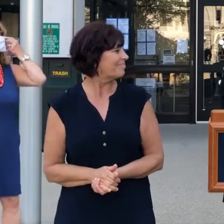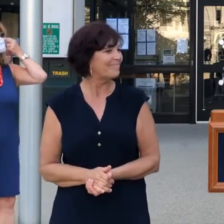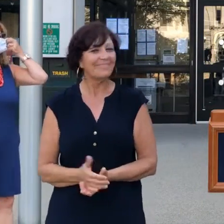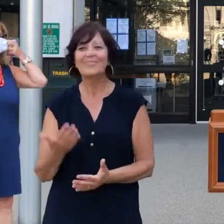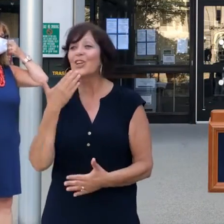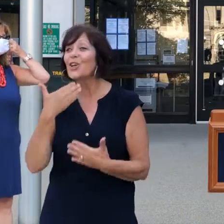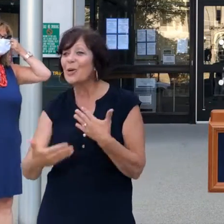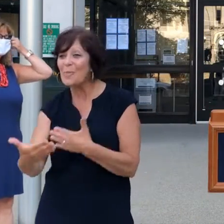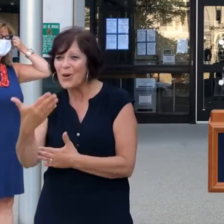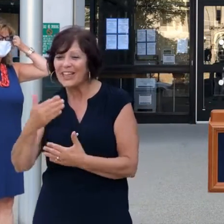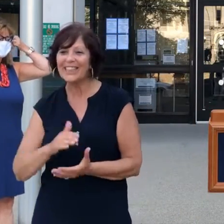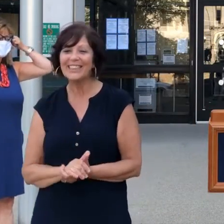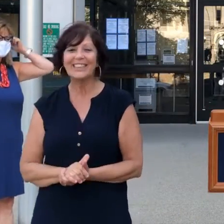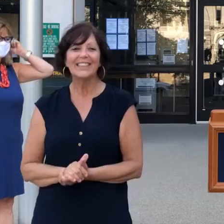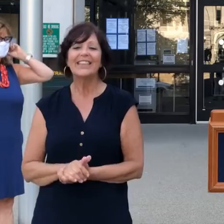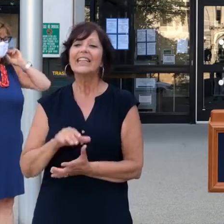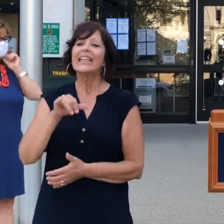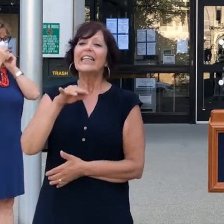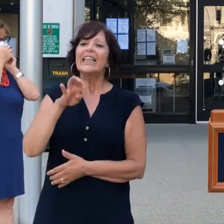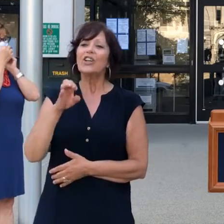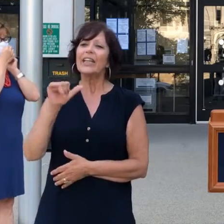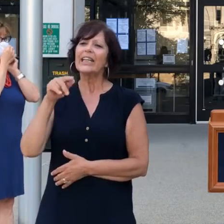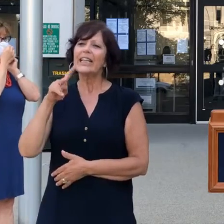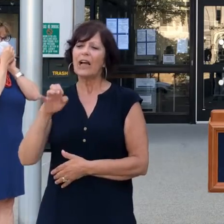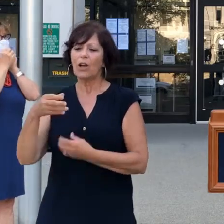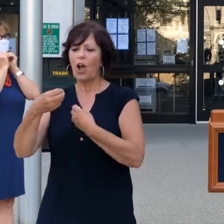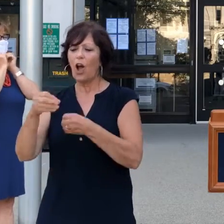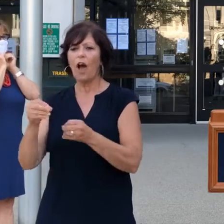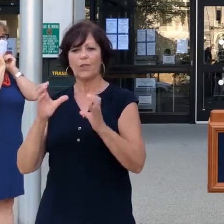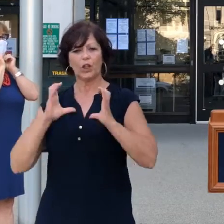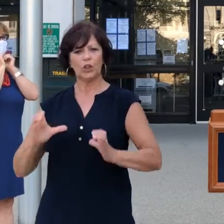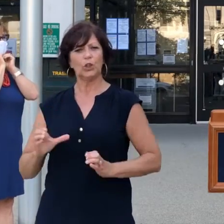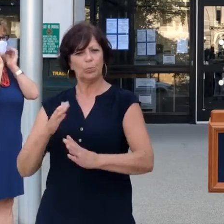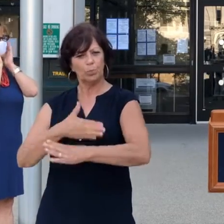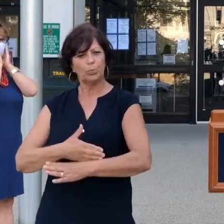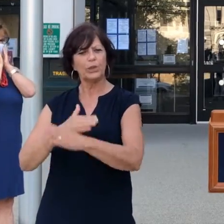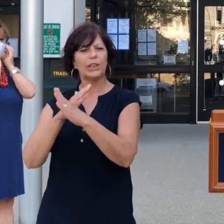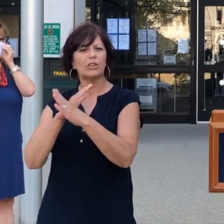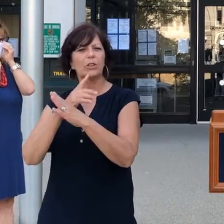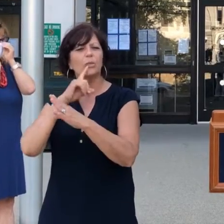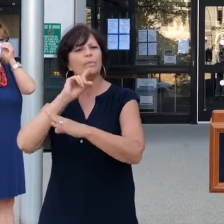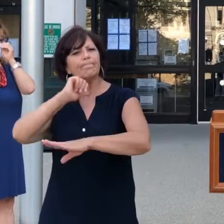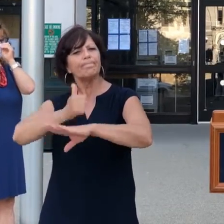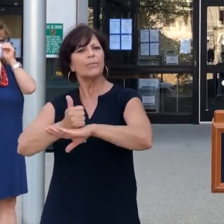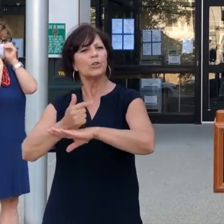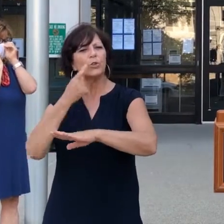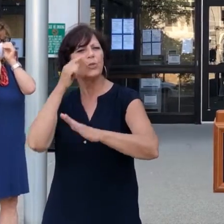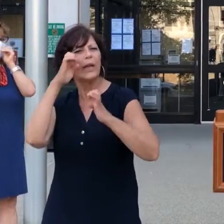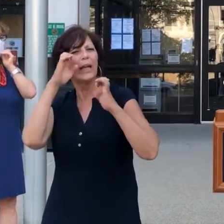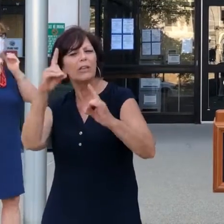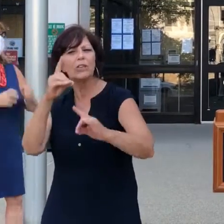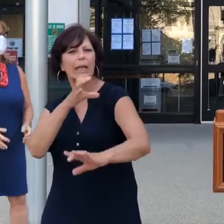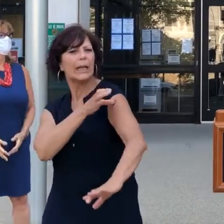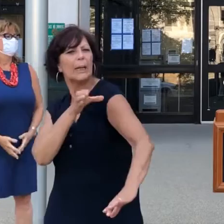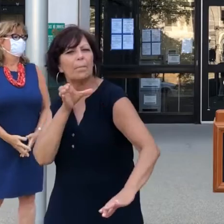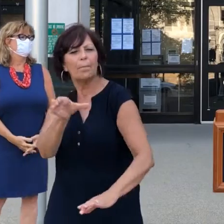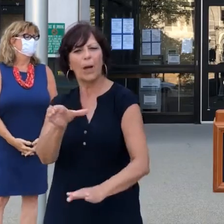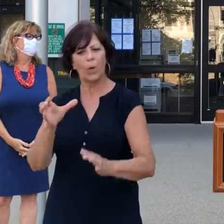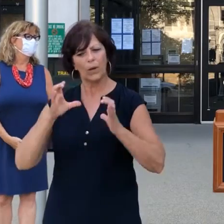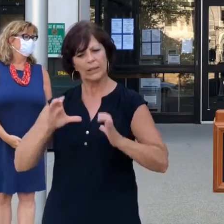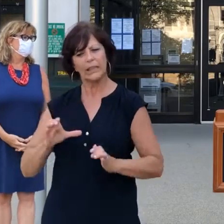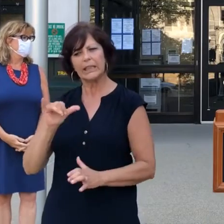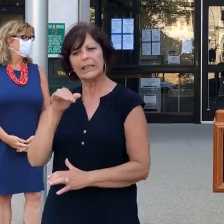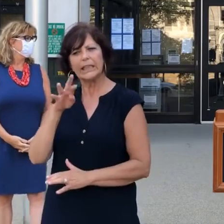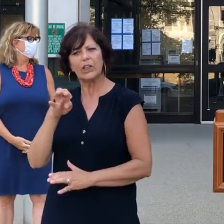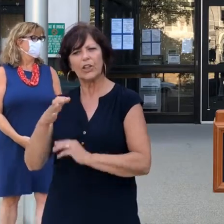Good morning. The Erie County Office of Consumer Protection was established to educate and empower the citizens of Erie County. Our